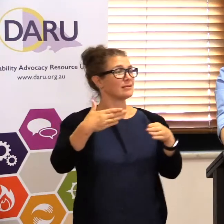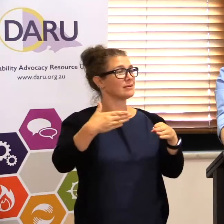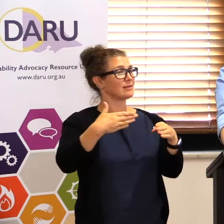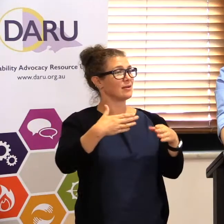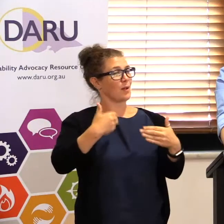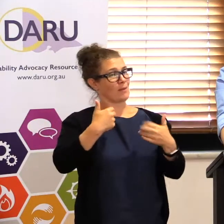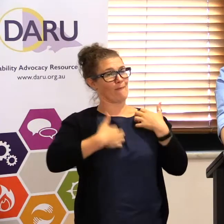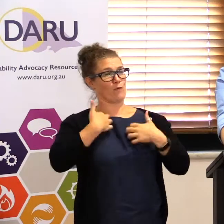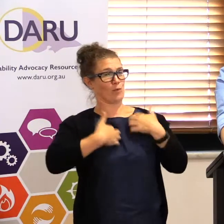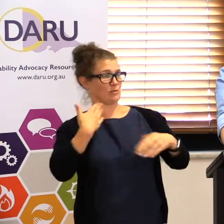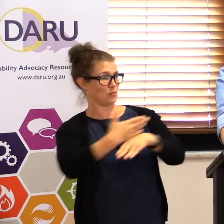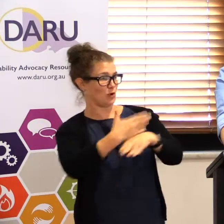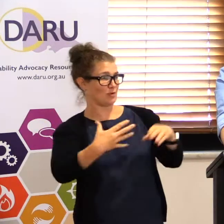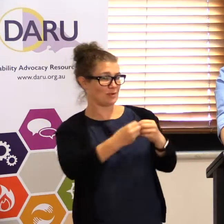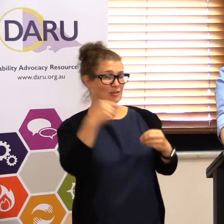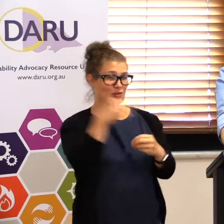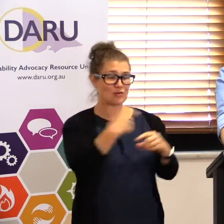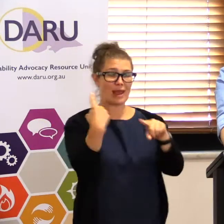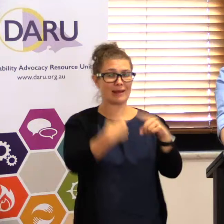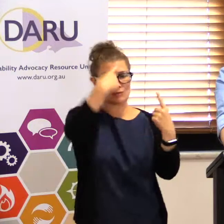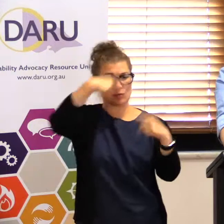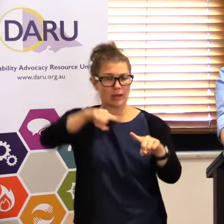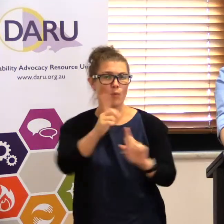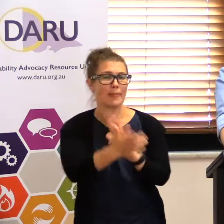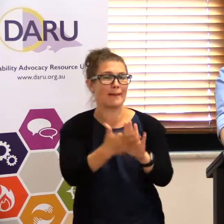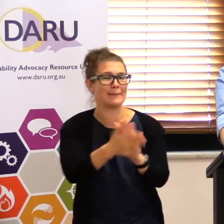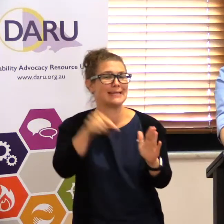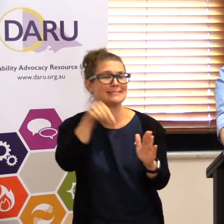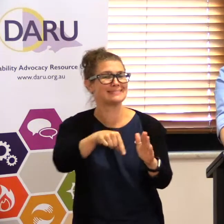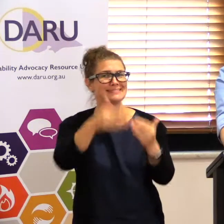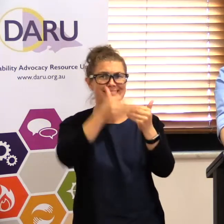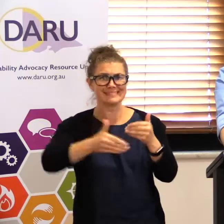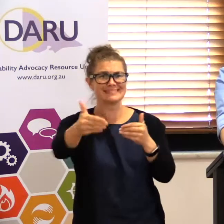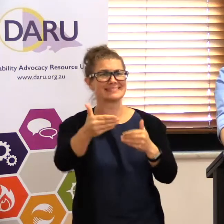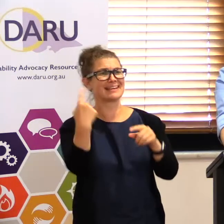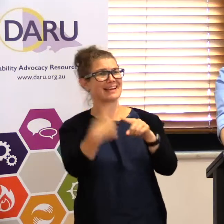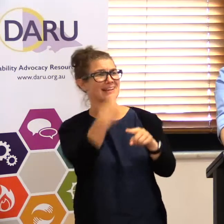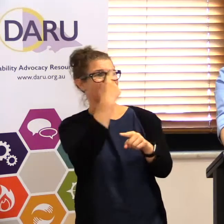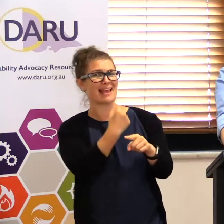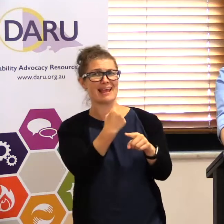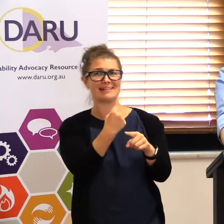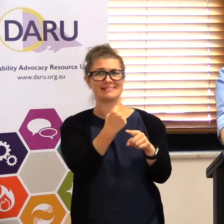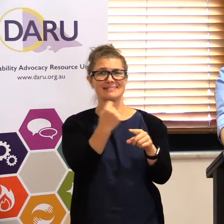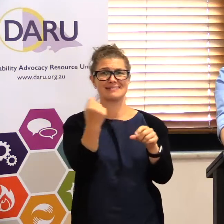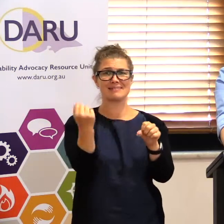now working out what does that mean, and can we maybe make